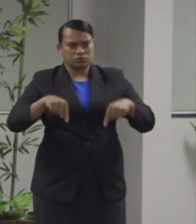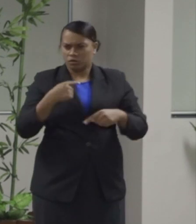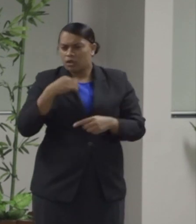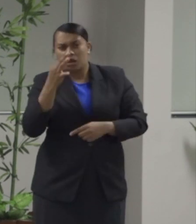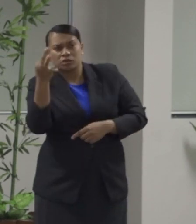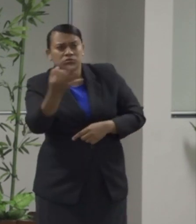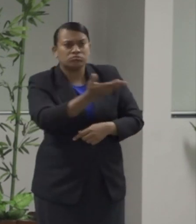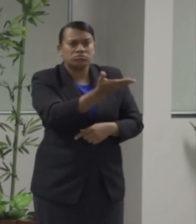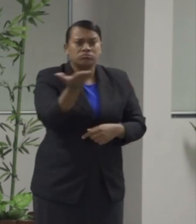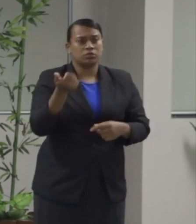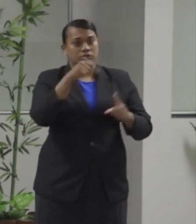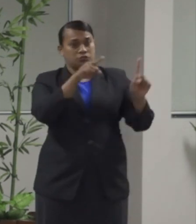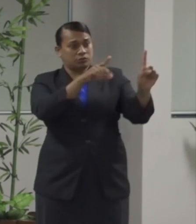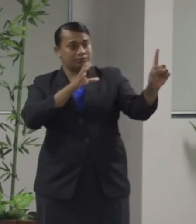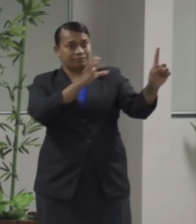days.